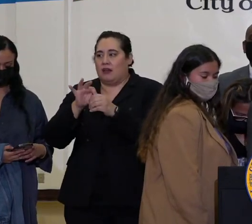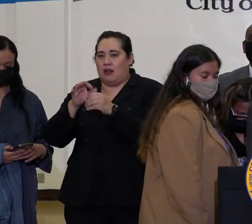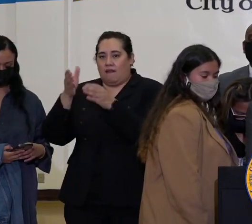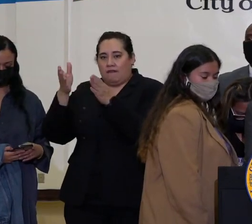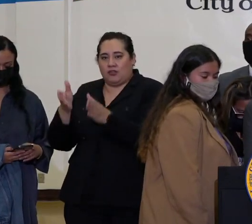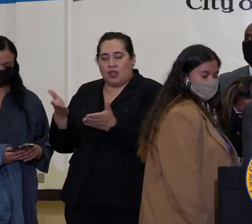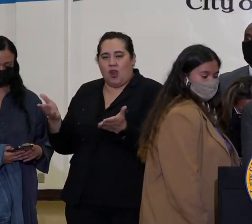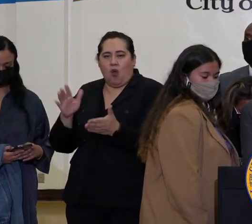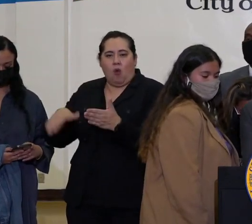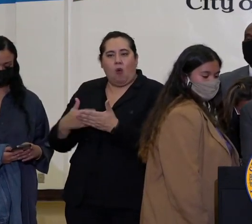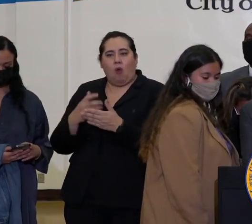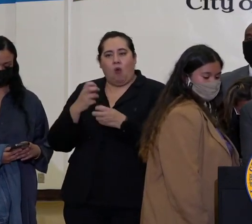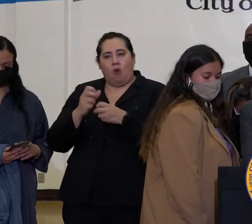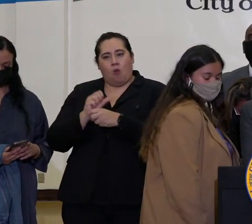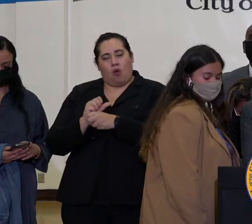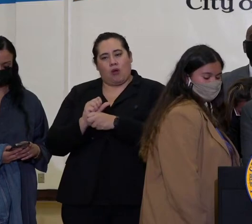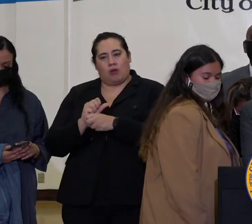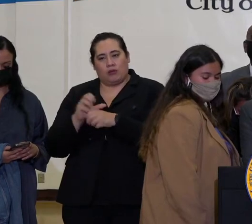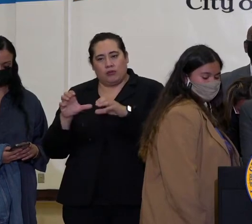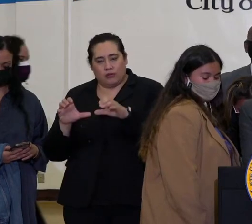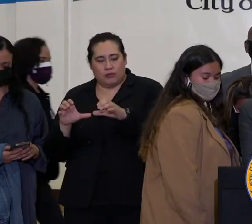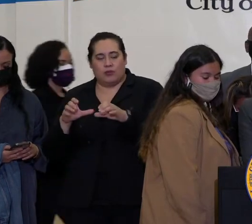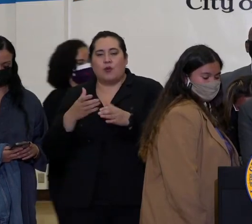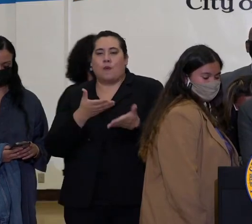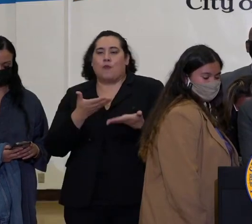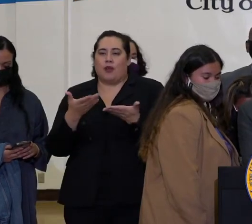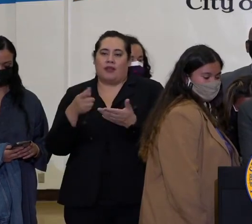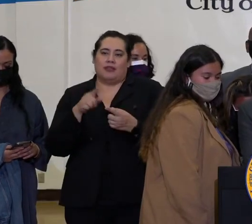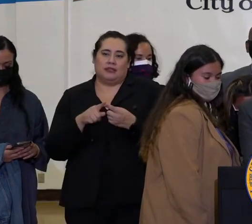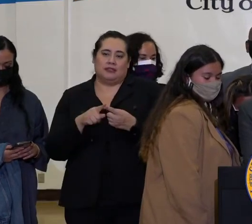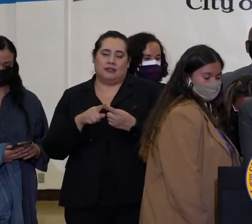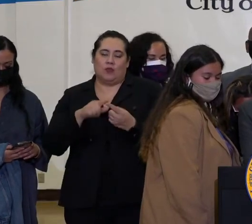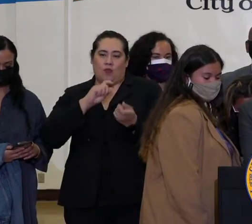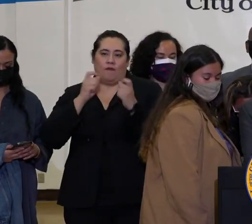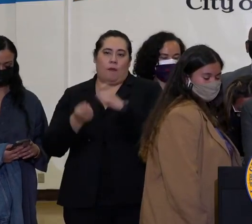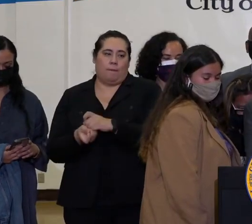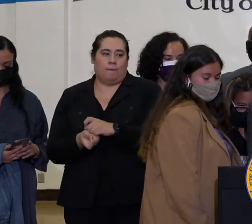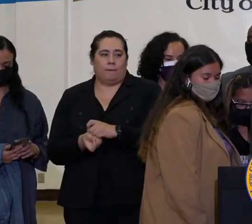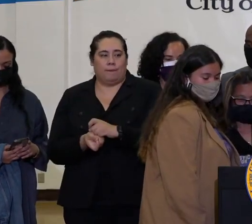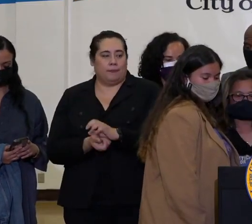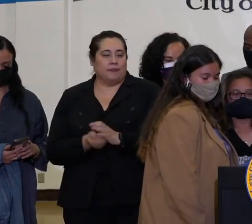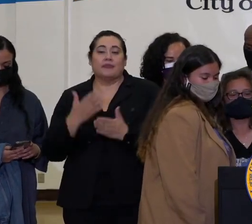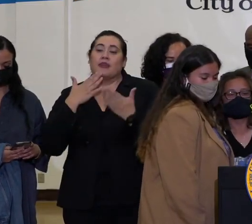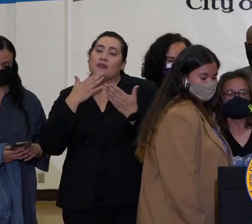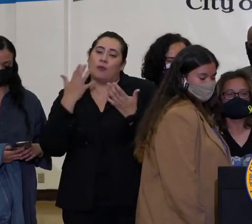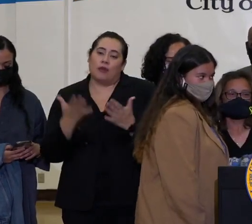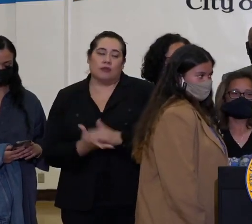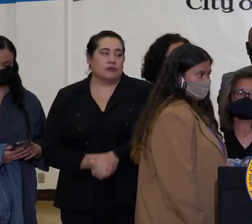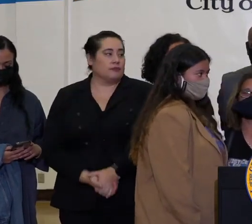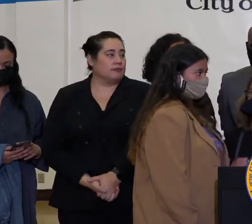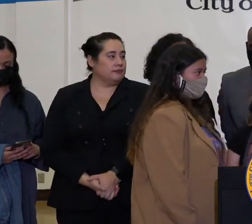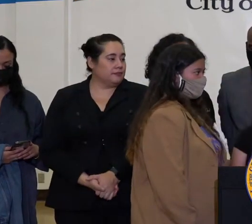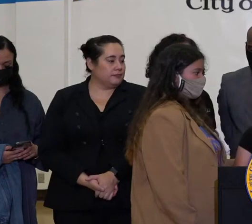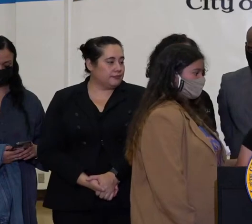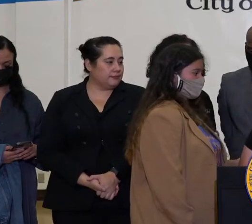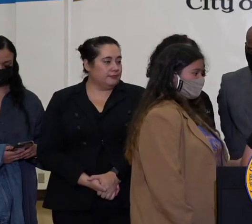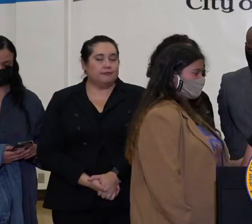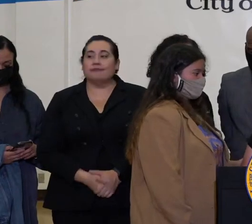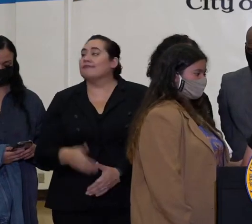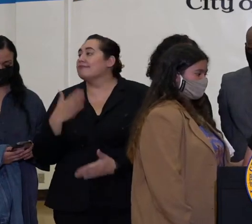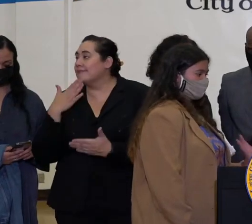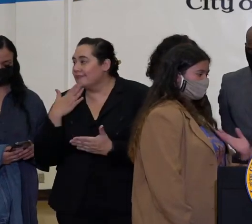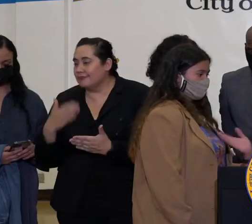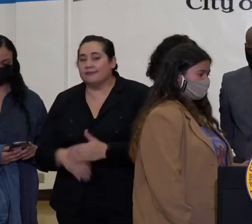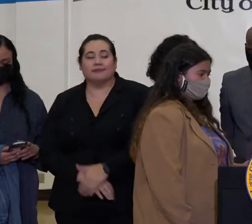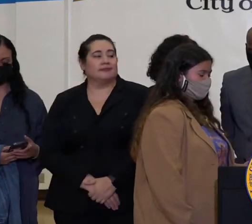for all the incredibly hard work that they've done this year to bring about this really needed reforms. Thank you very much. Thank you